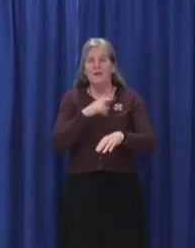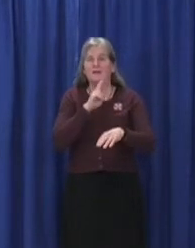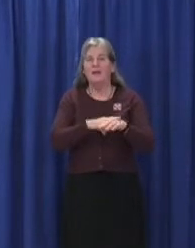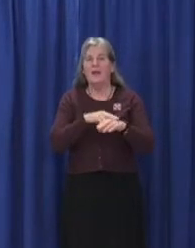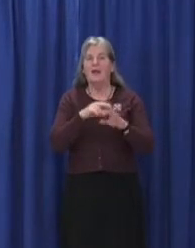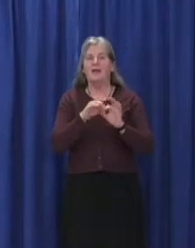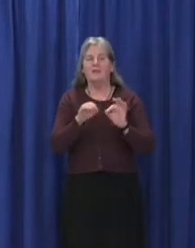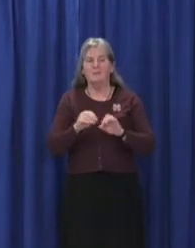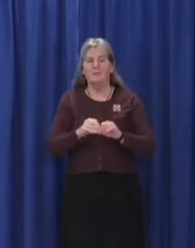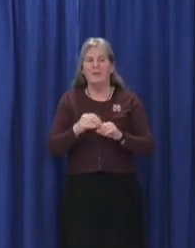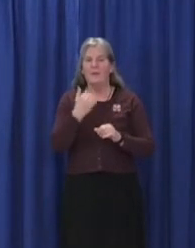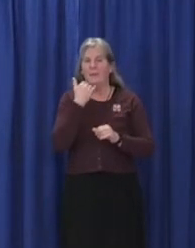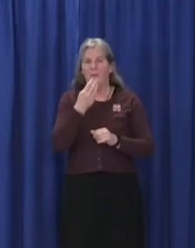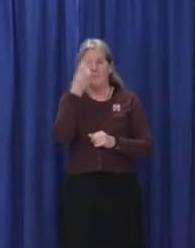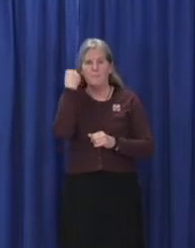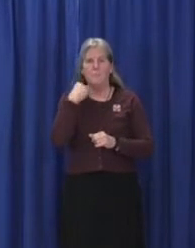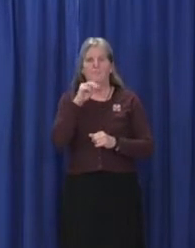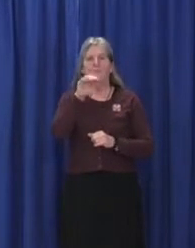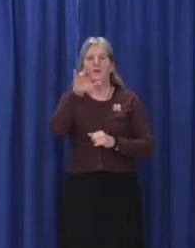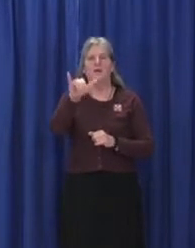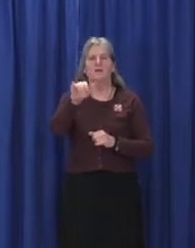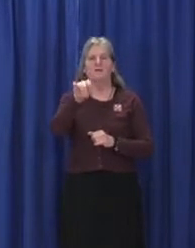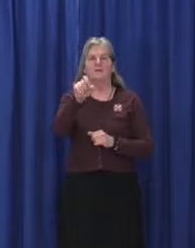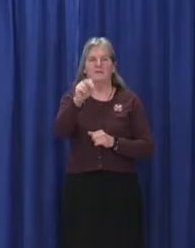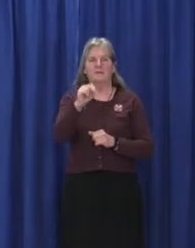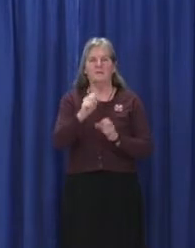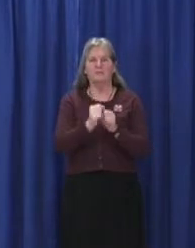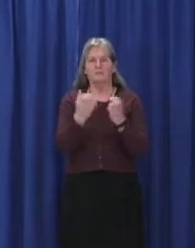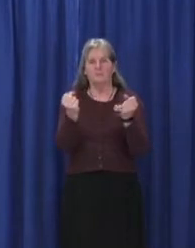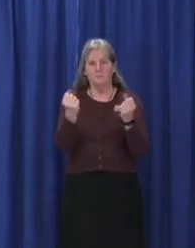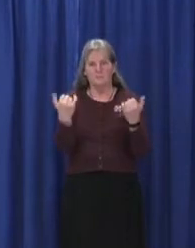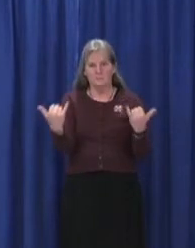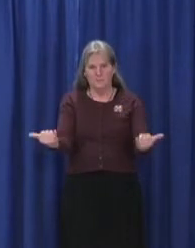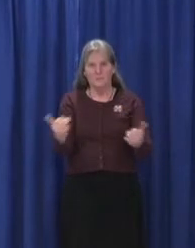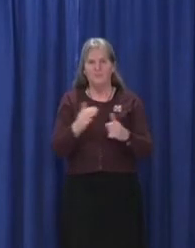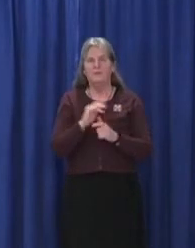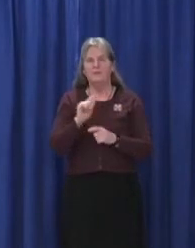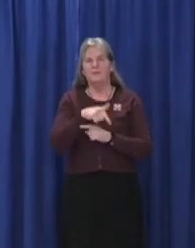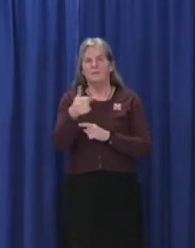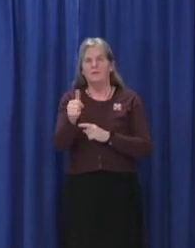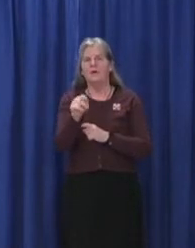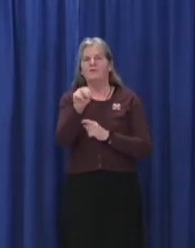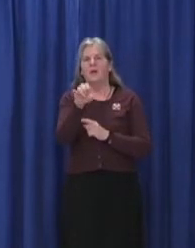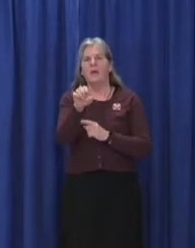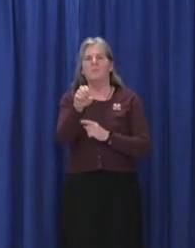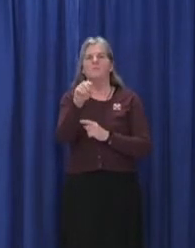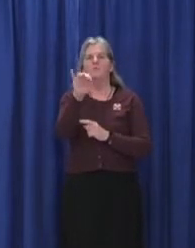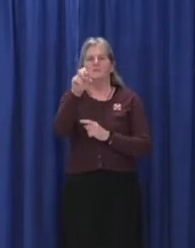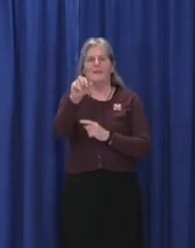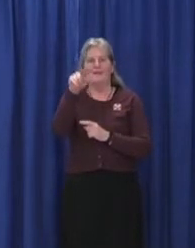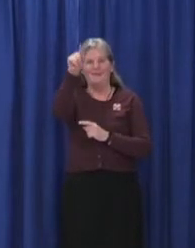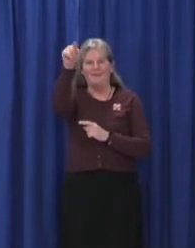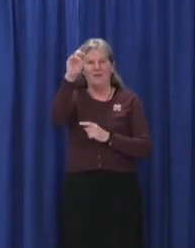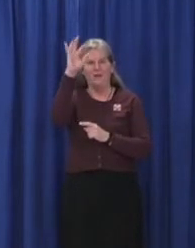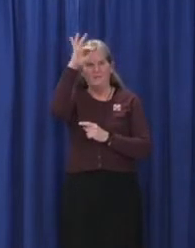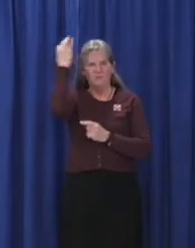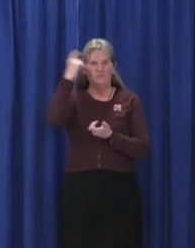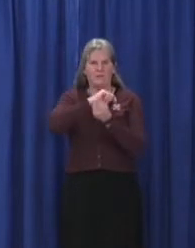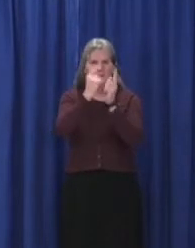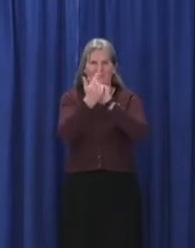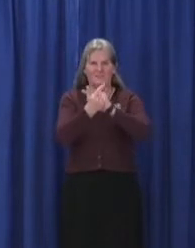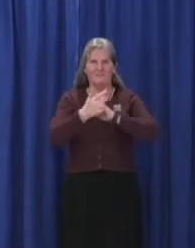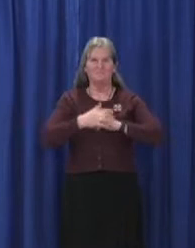Captioning. Thank you to Mary Teason for providing our ASL interpretation and to Andre Bossier for providing our French